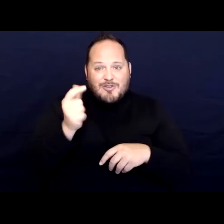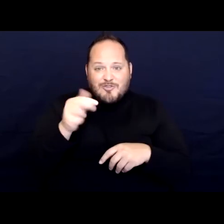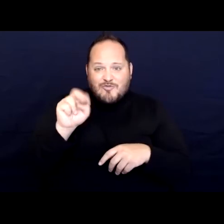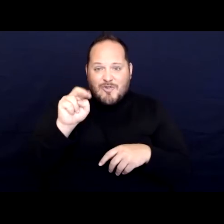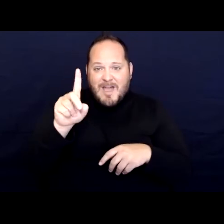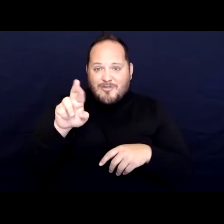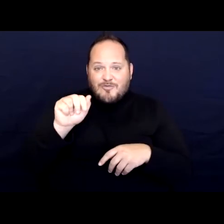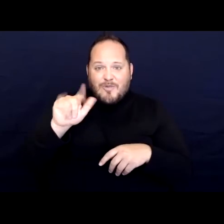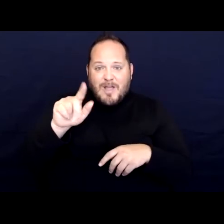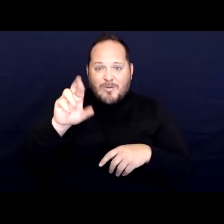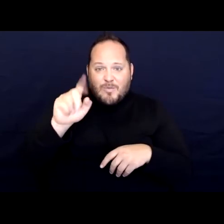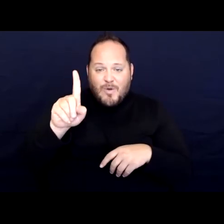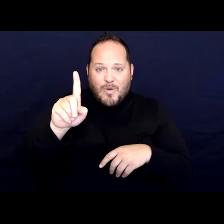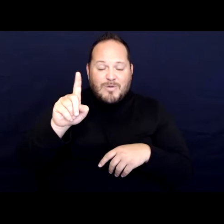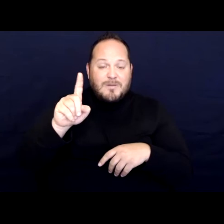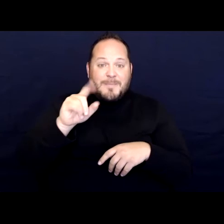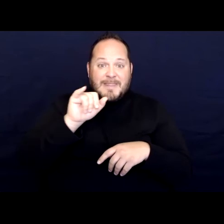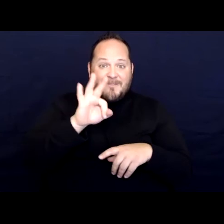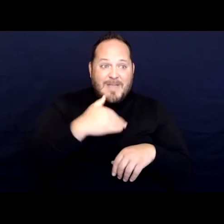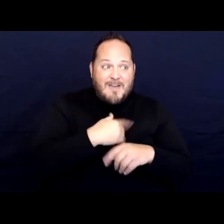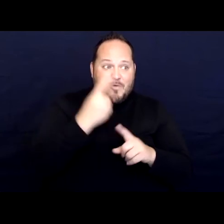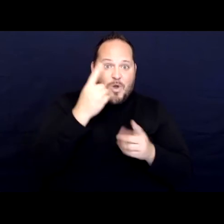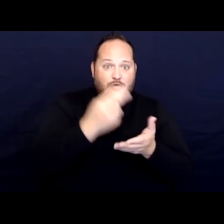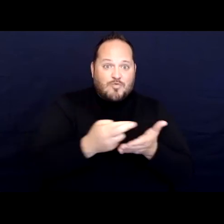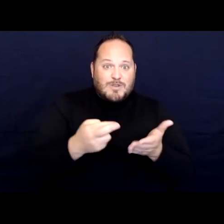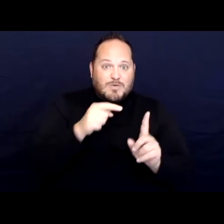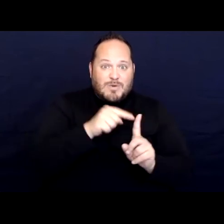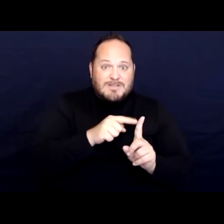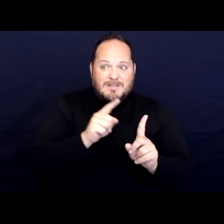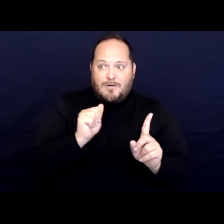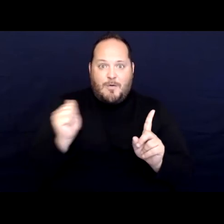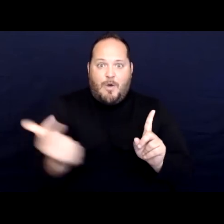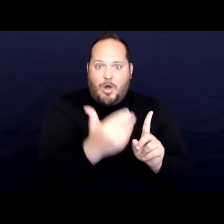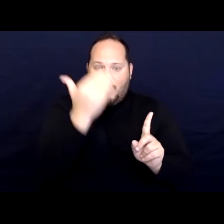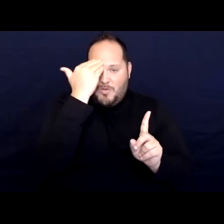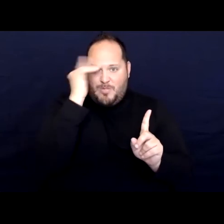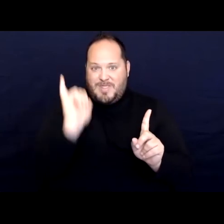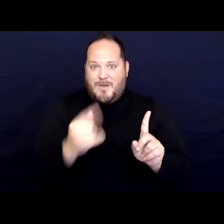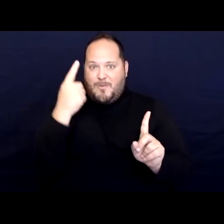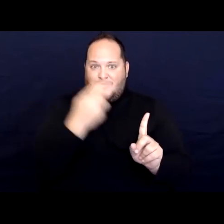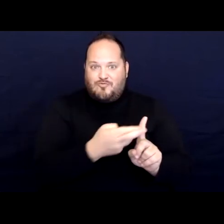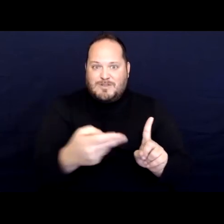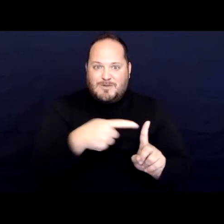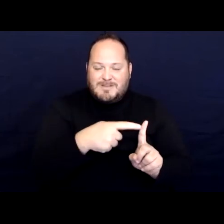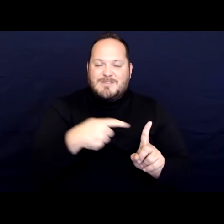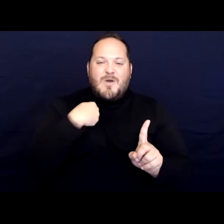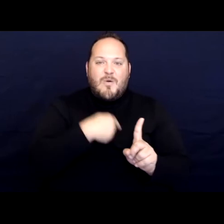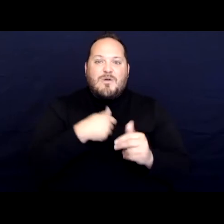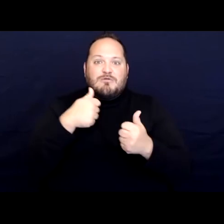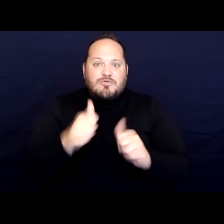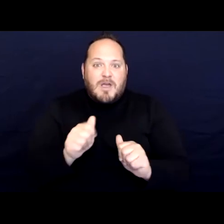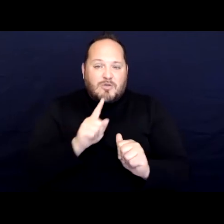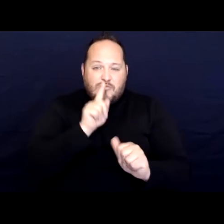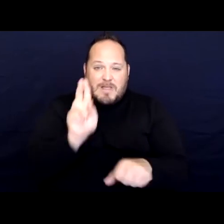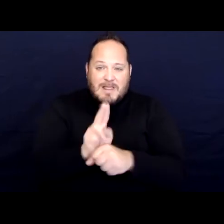one resource, it's like then they all know where the resource is. And so we really, again, try to leverage those communication channels